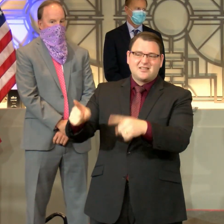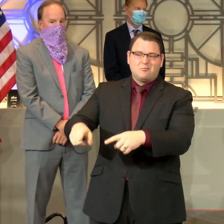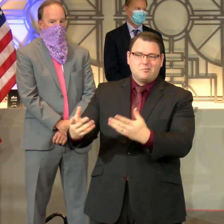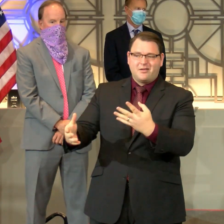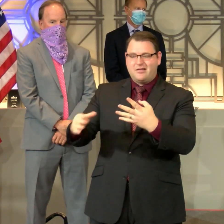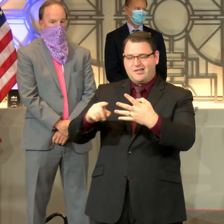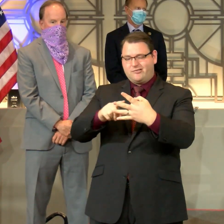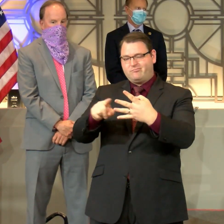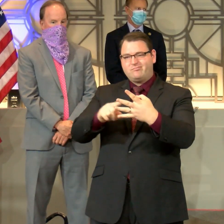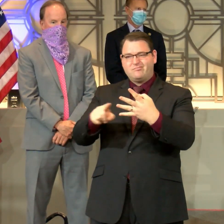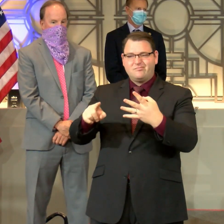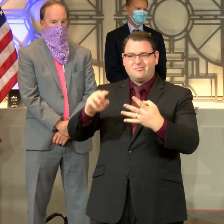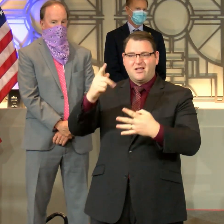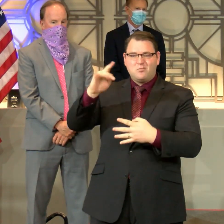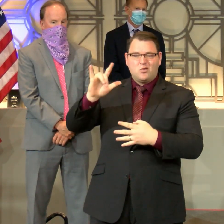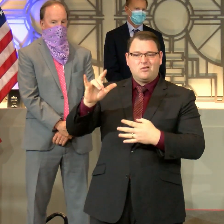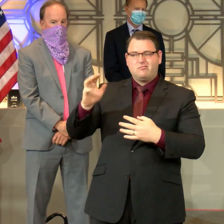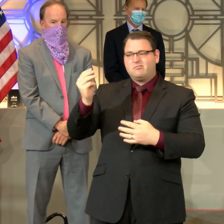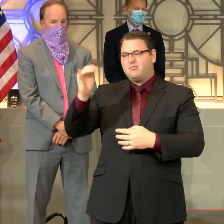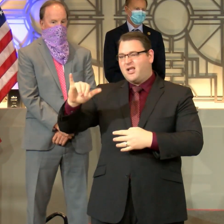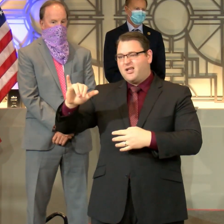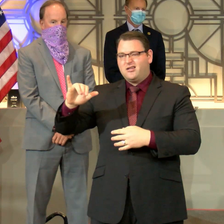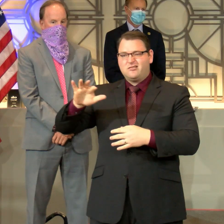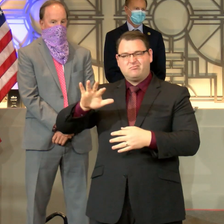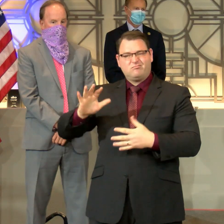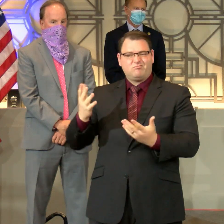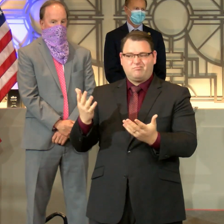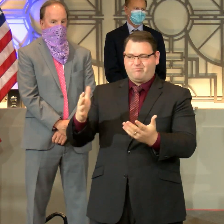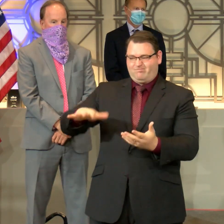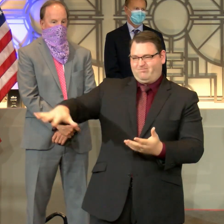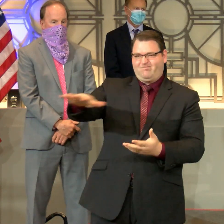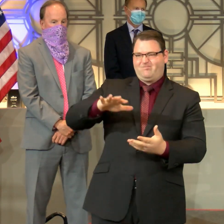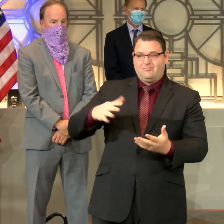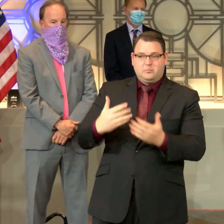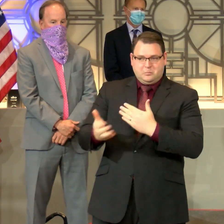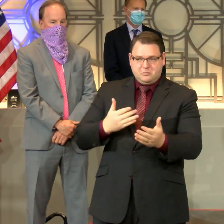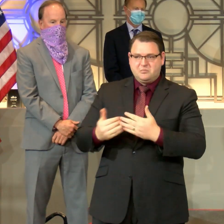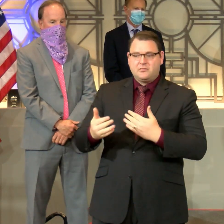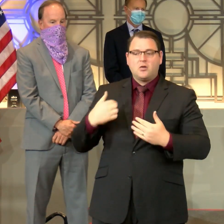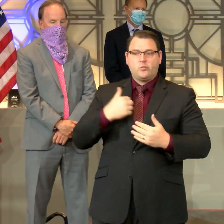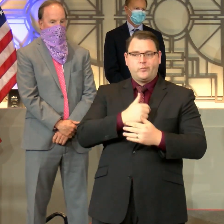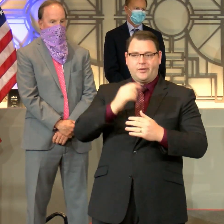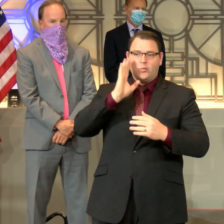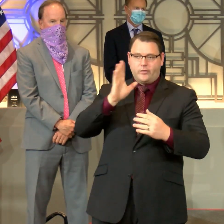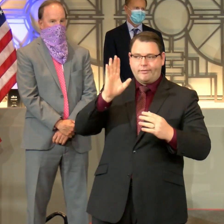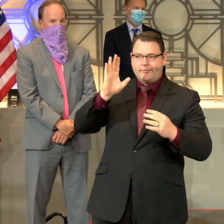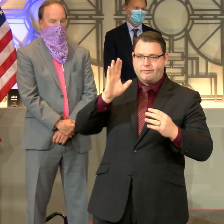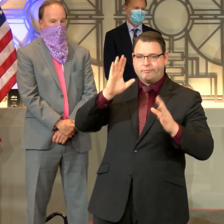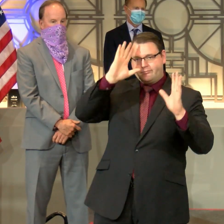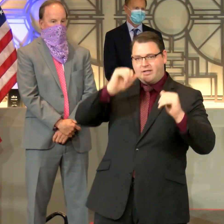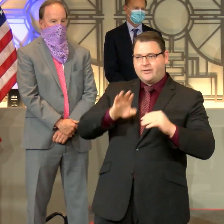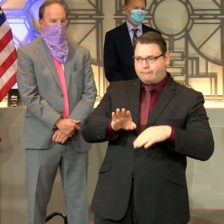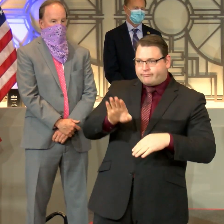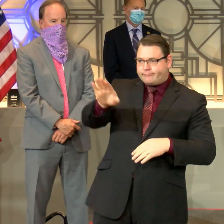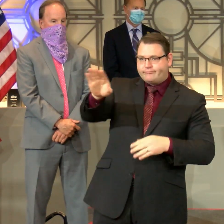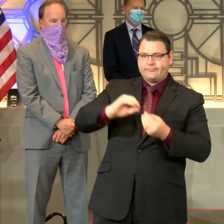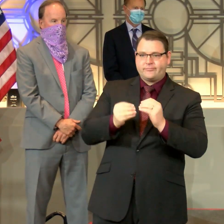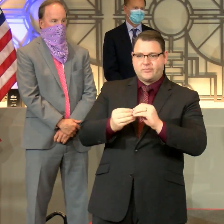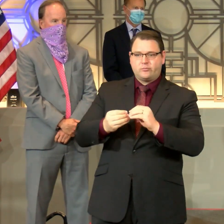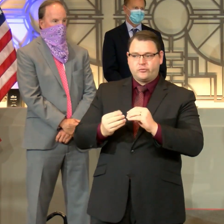comes. We do expect the numbers to continue to go up. So we had 175, as you know, yesterday we